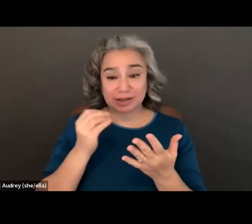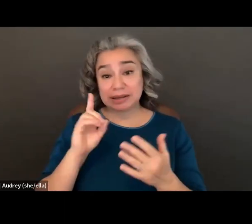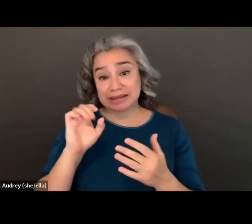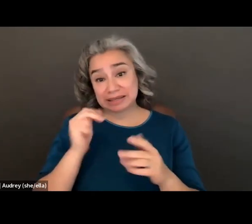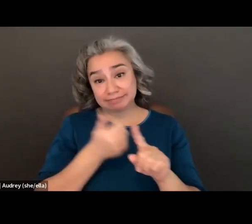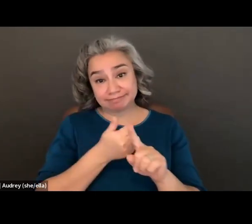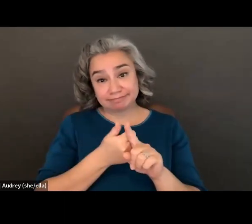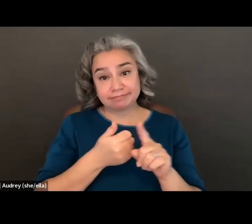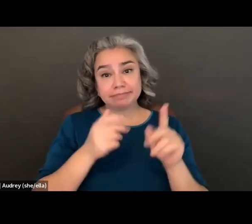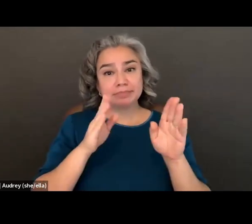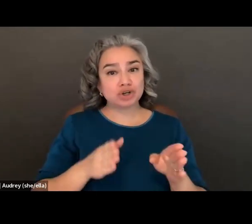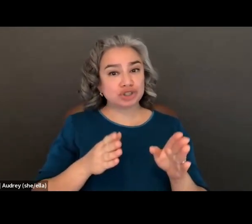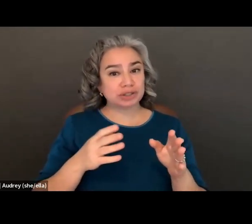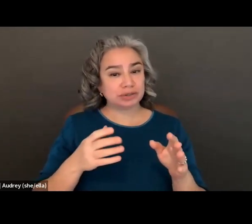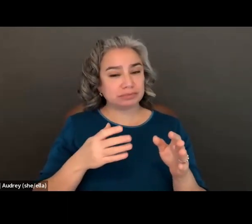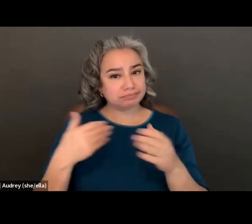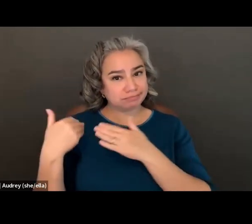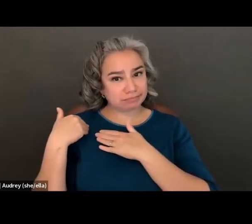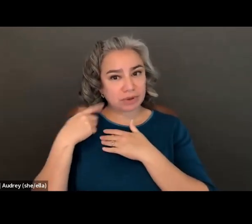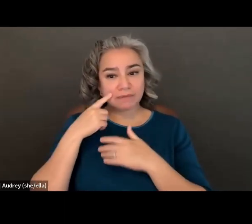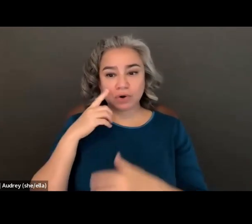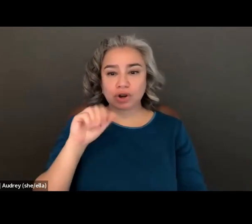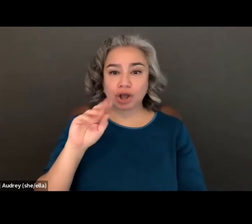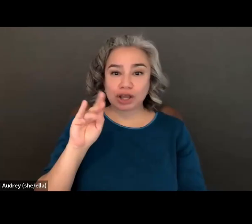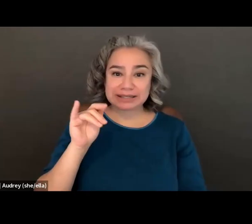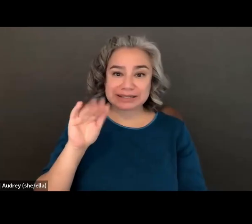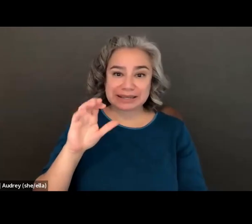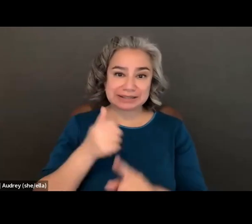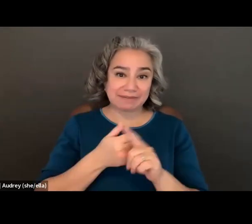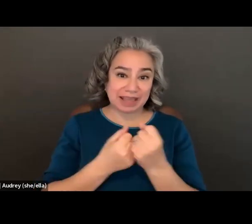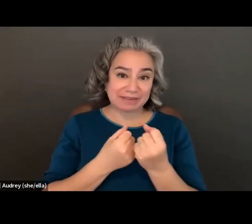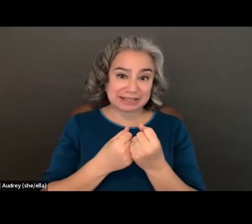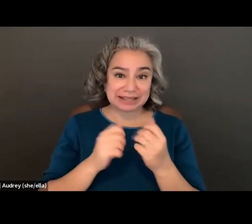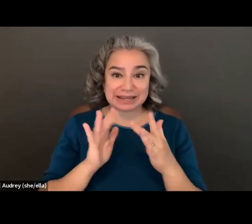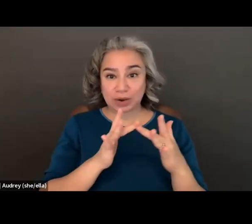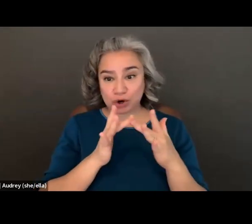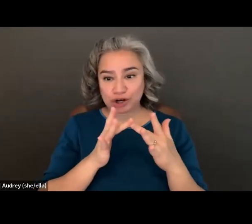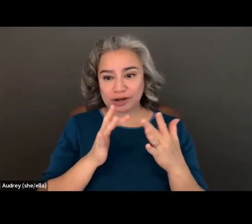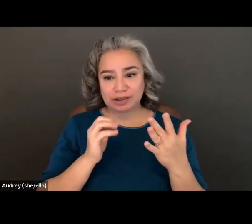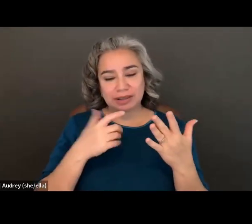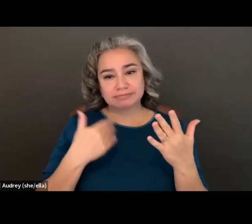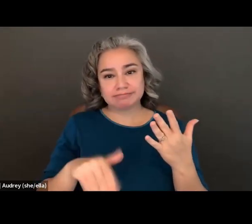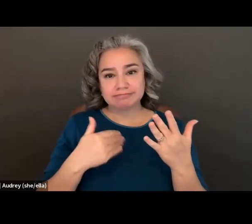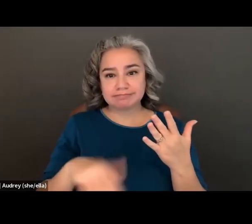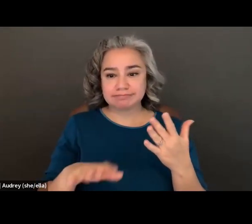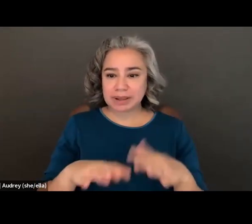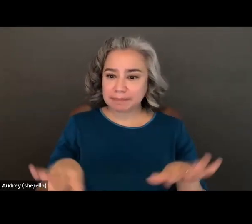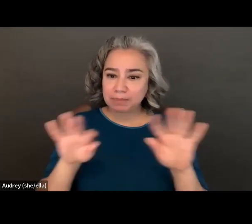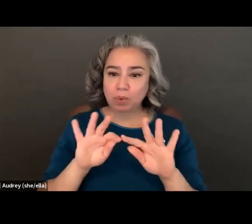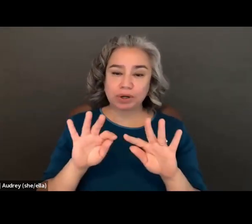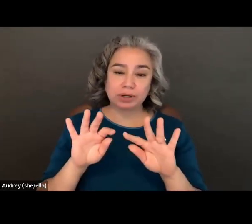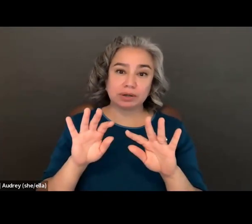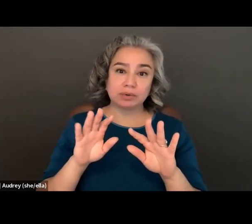of the Autistic Self-Advocacy Network's calling system, which is a really important way for